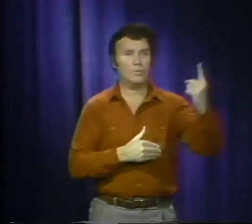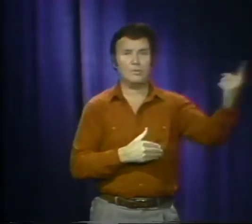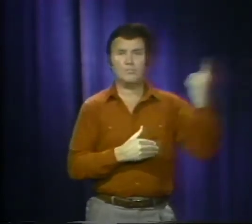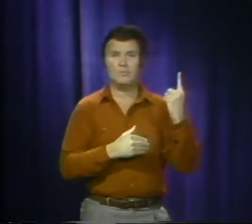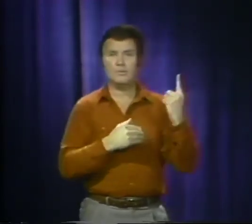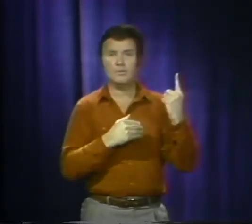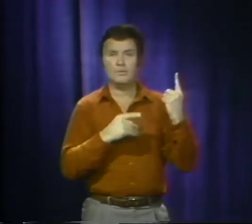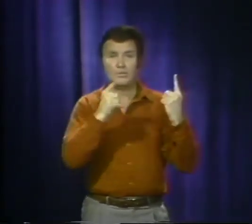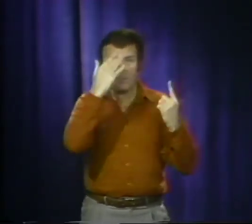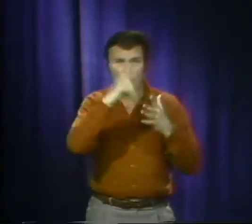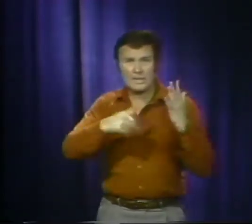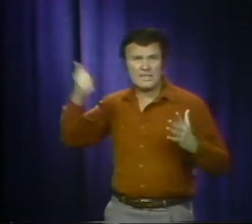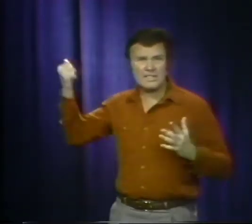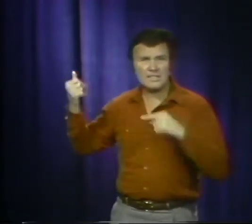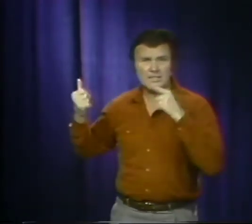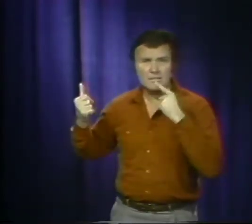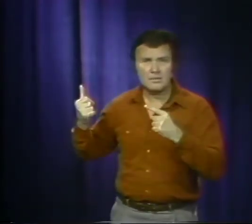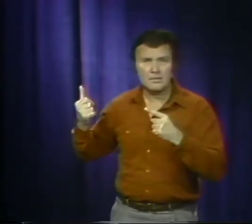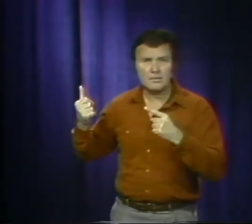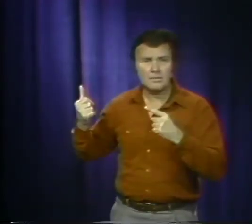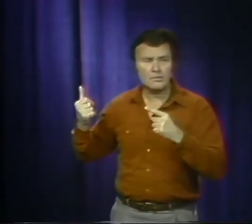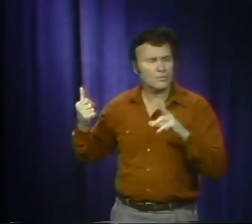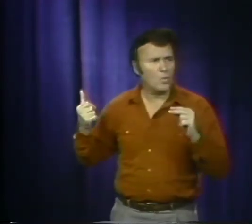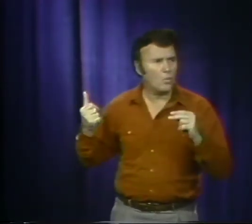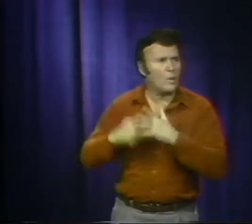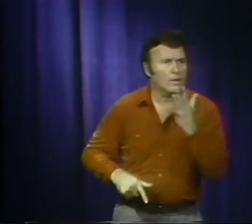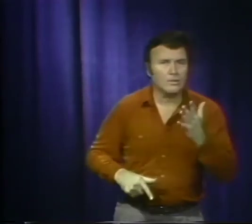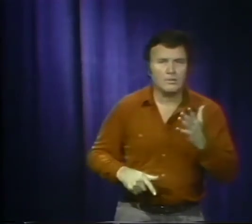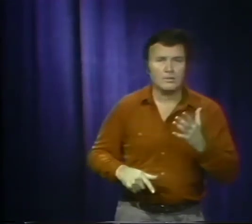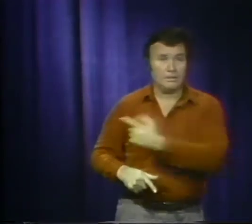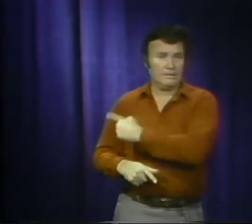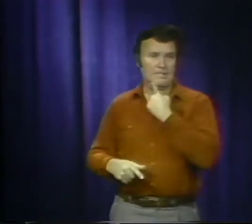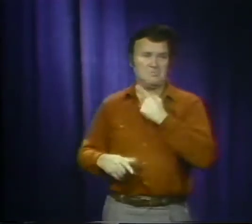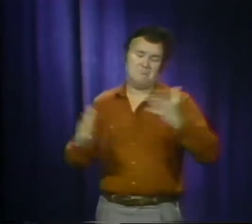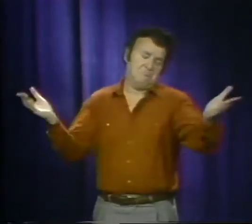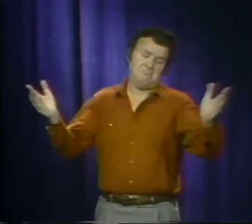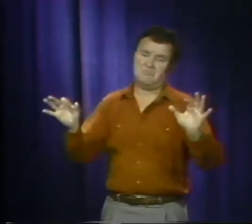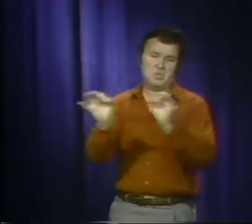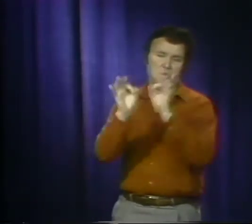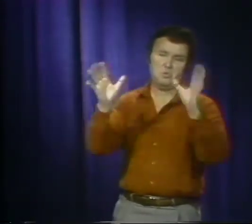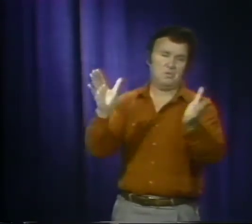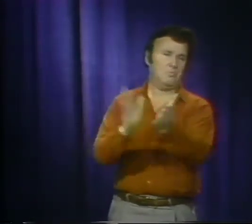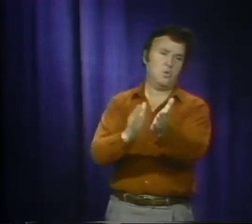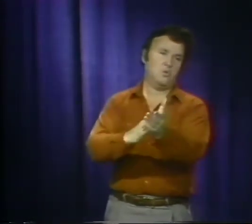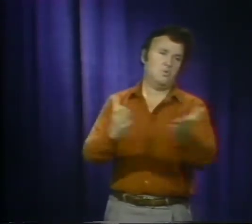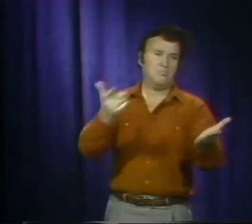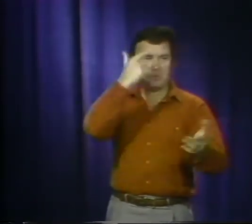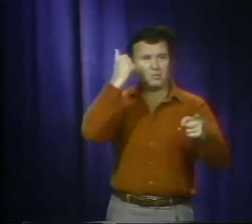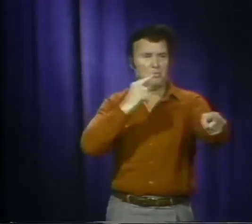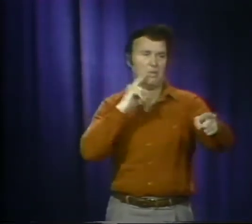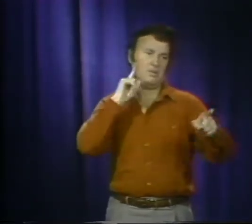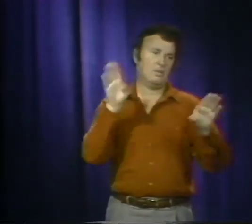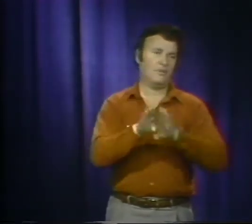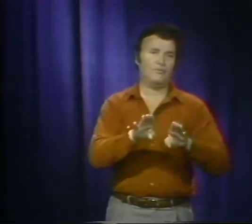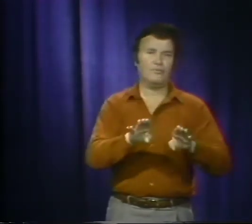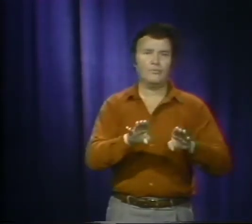Someone came in and asked, do you know what he said? No, I said what? He said it's useless to applaud because you are deaf.